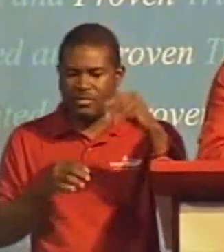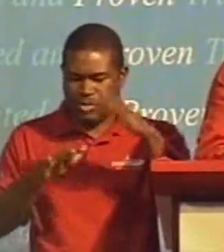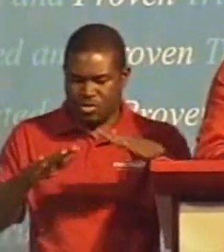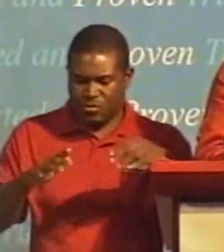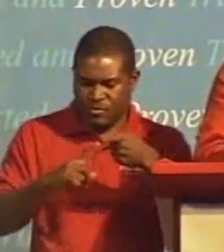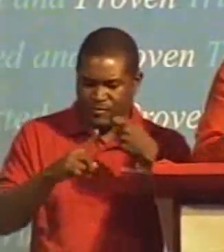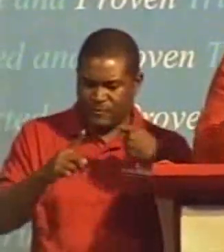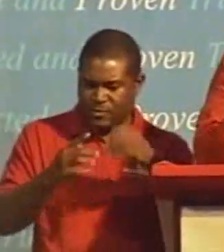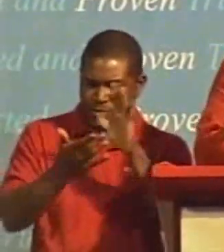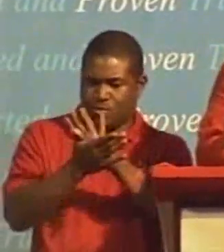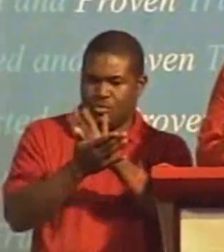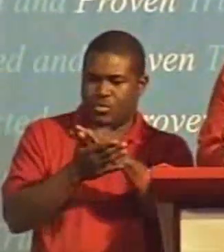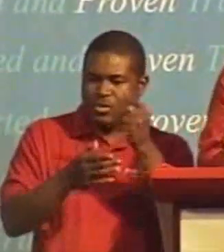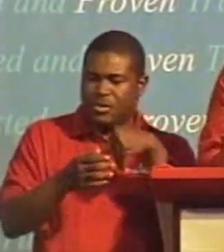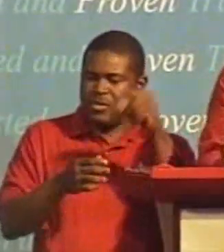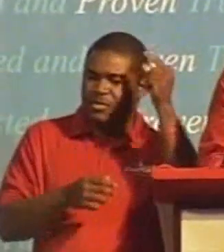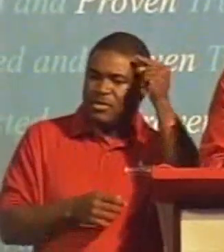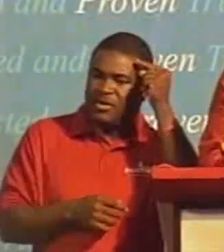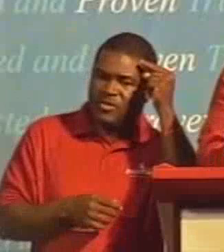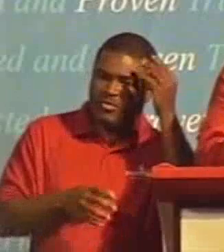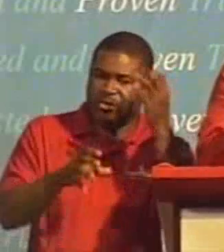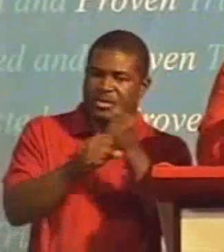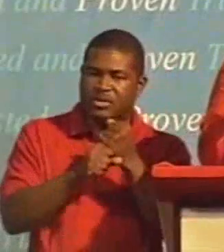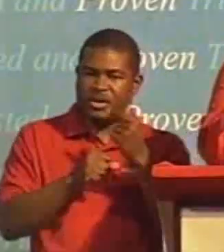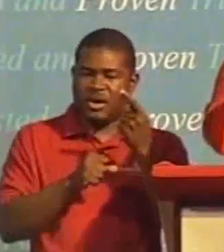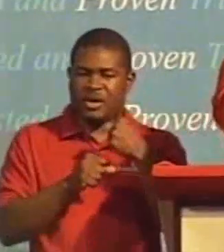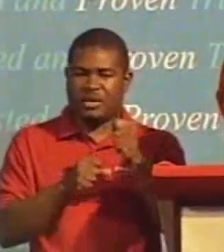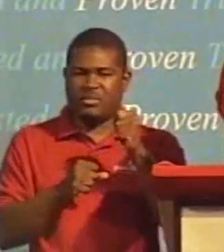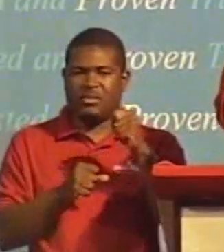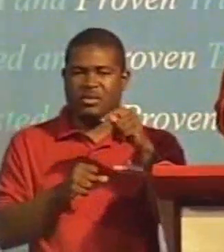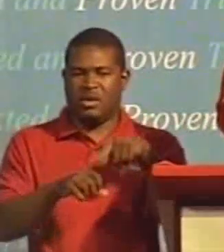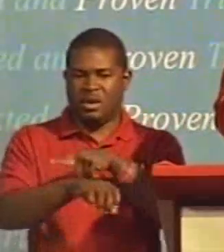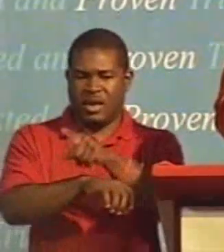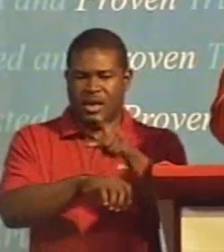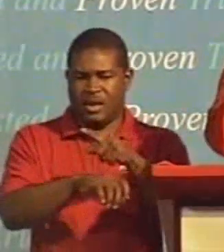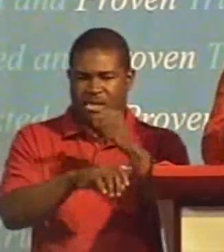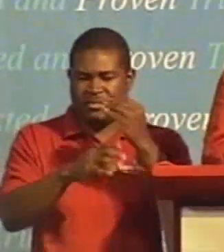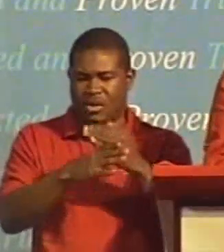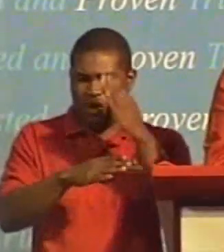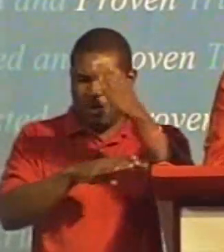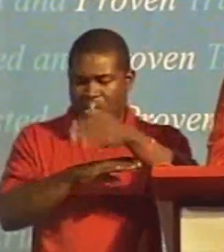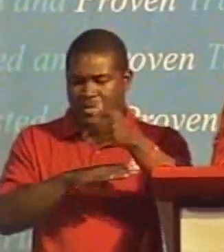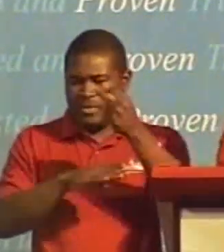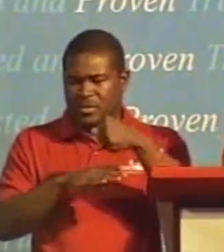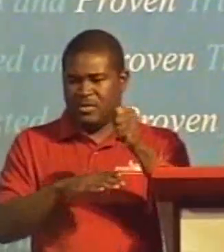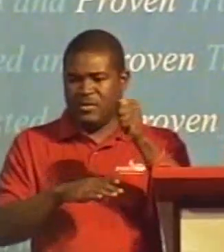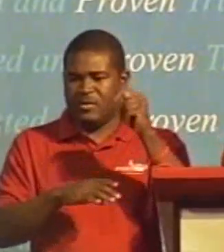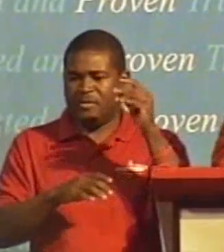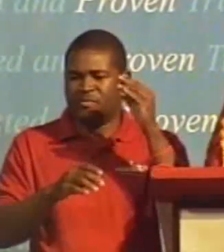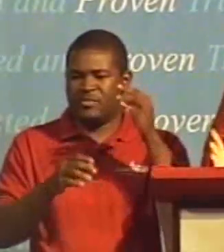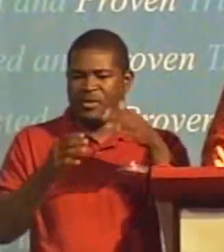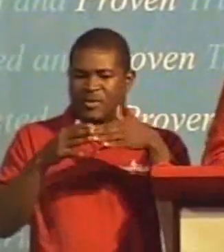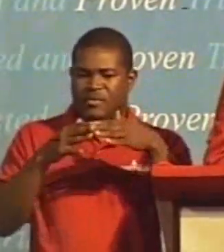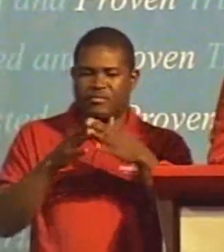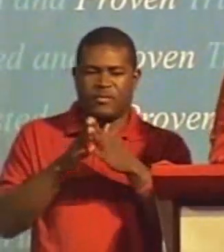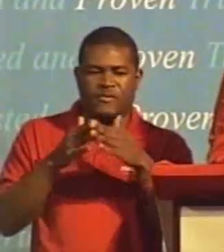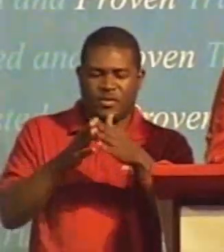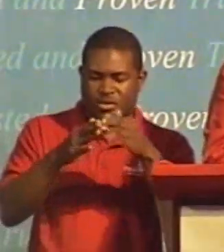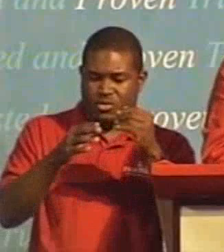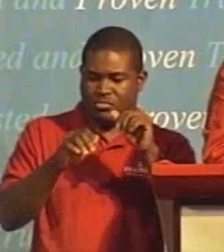government recently acquired the land opposite the fish vendor stall at Montague. So in the